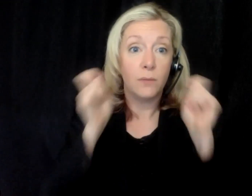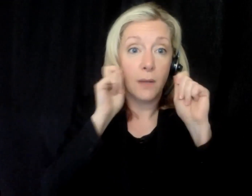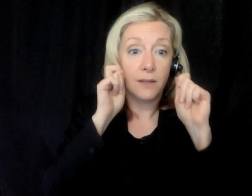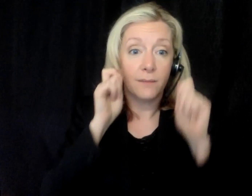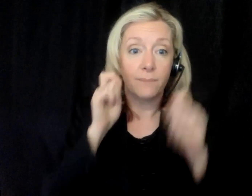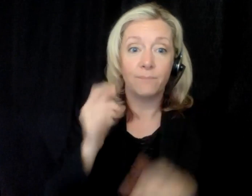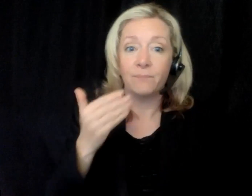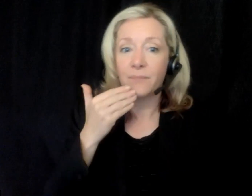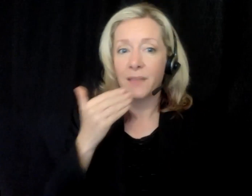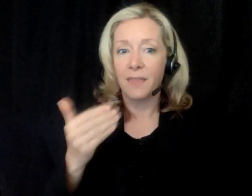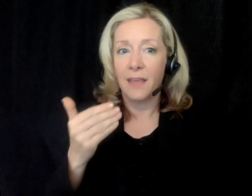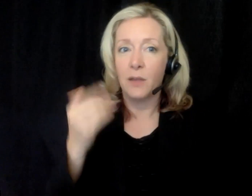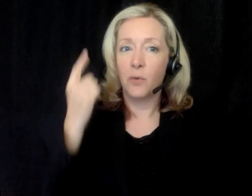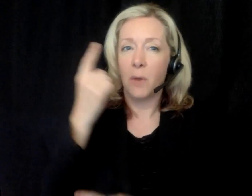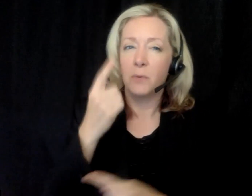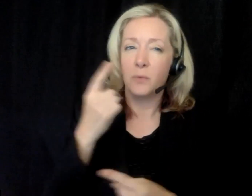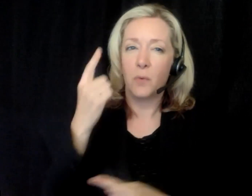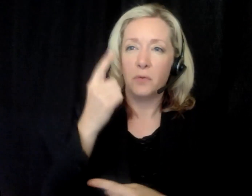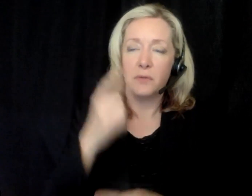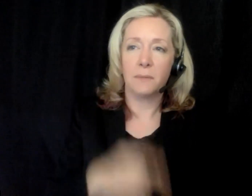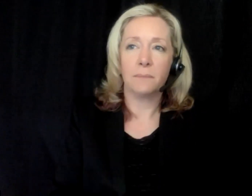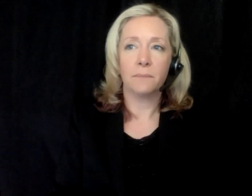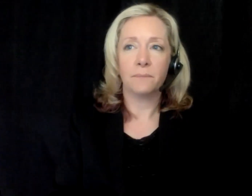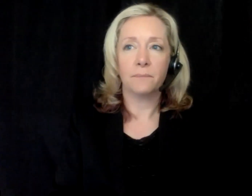Thank you. I wondered about that.